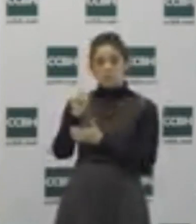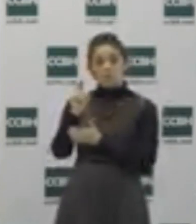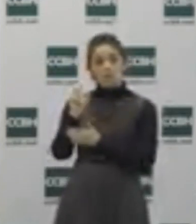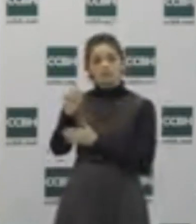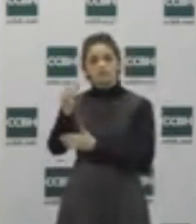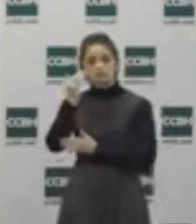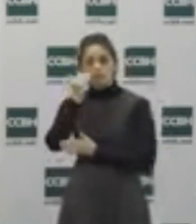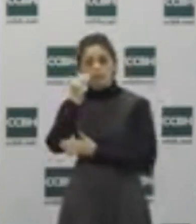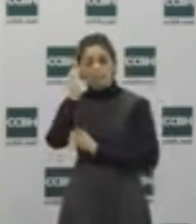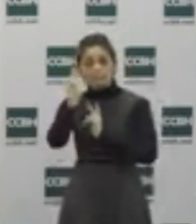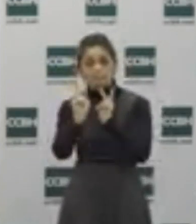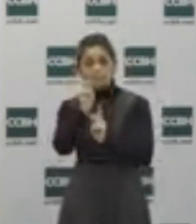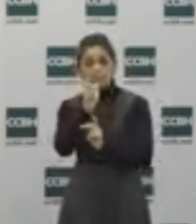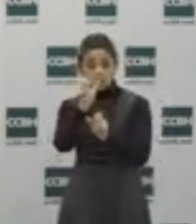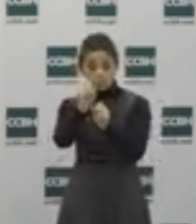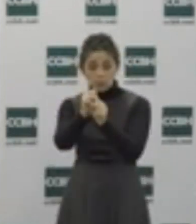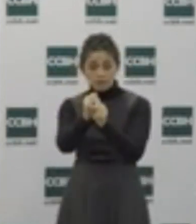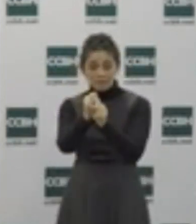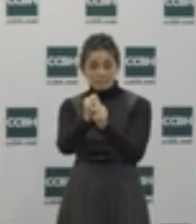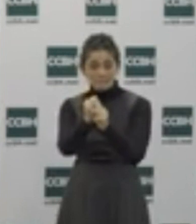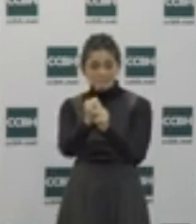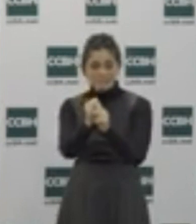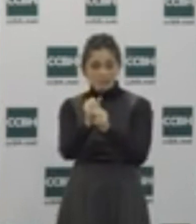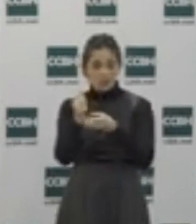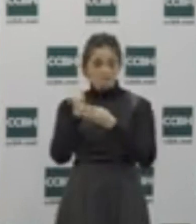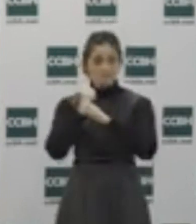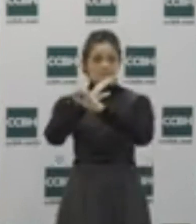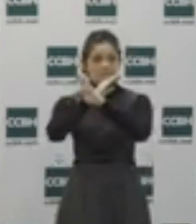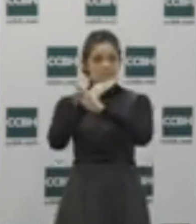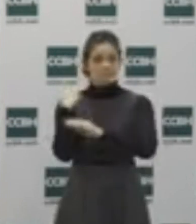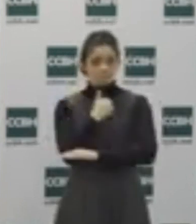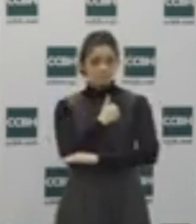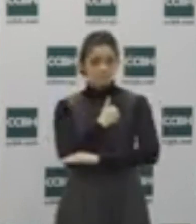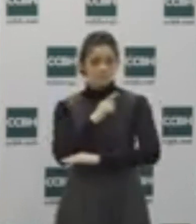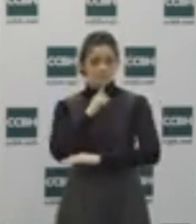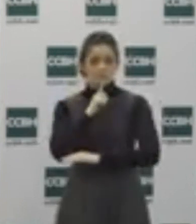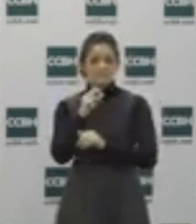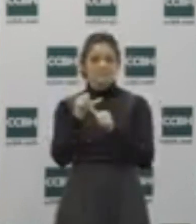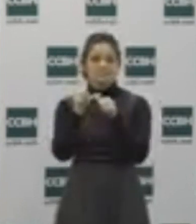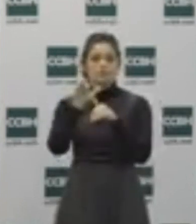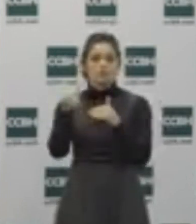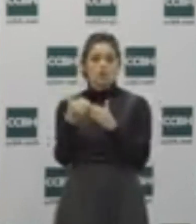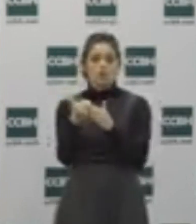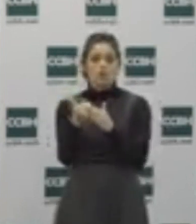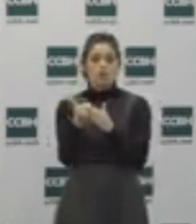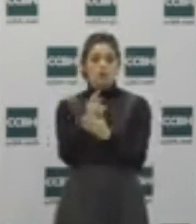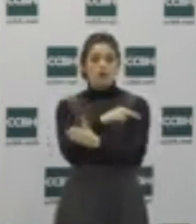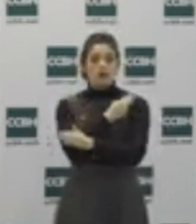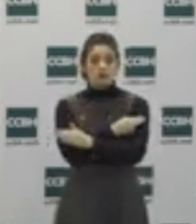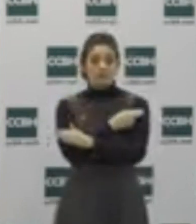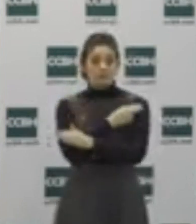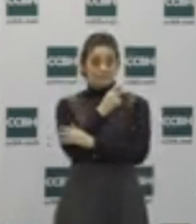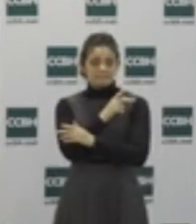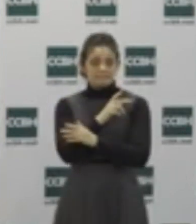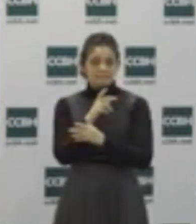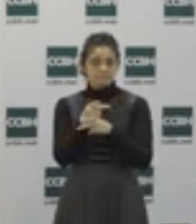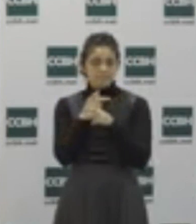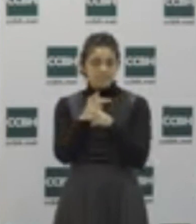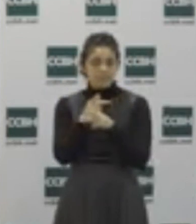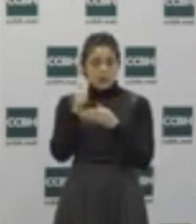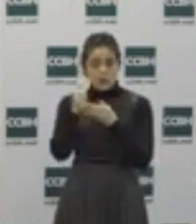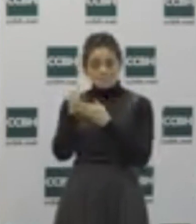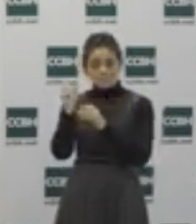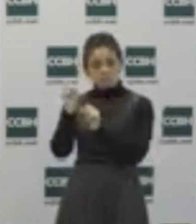mention that people on the front lines have and continue in our healthcare institutions to work